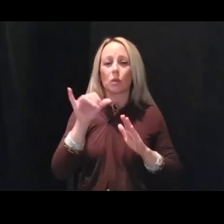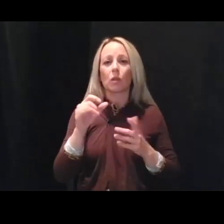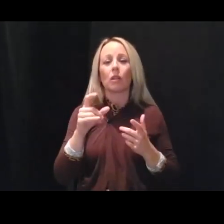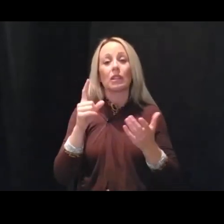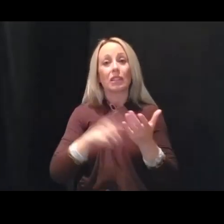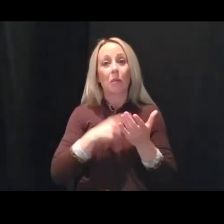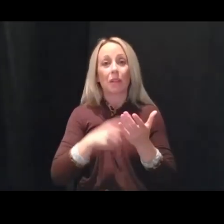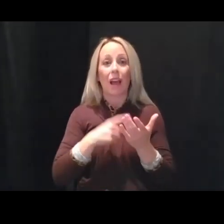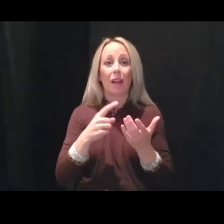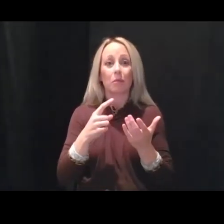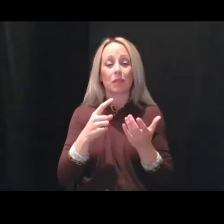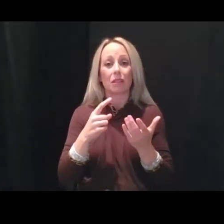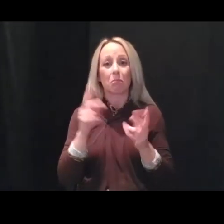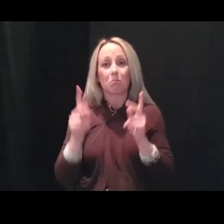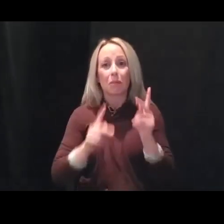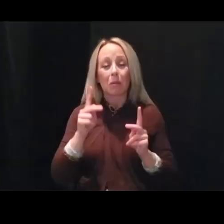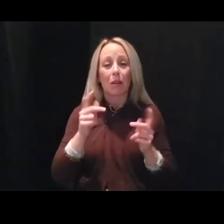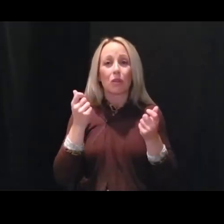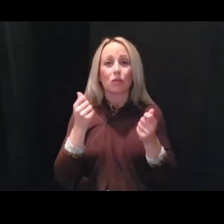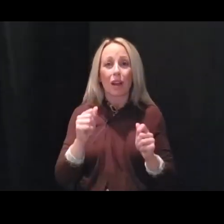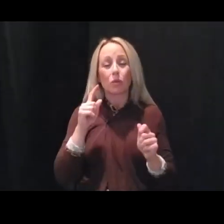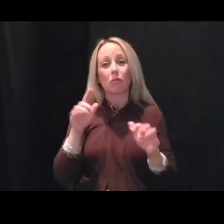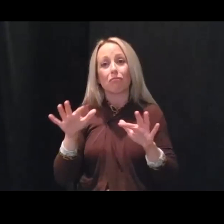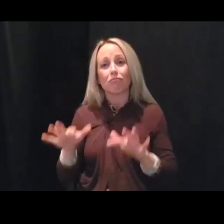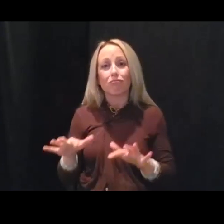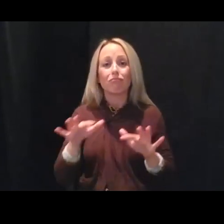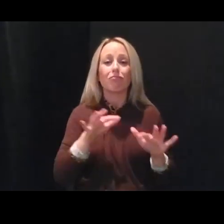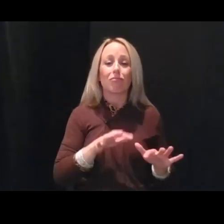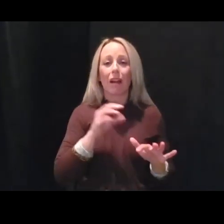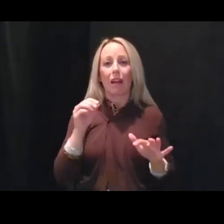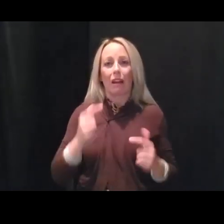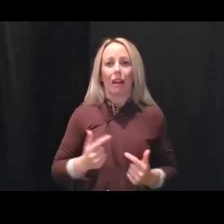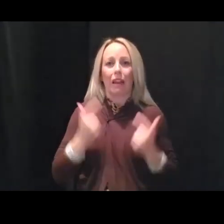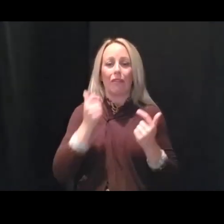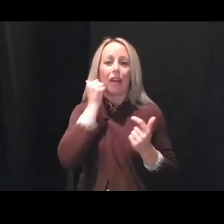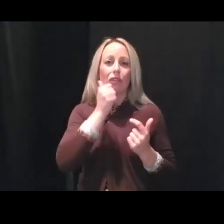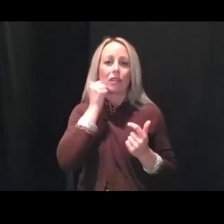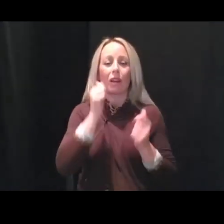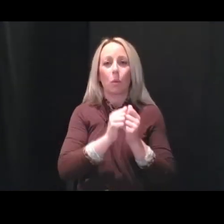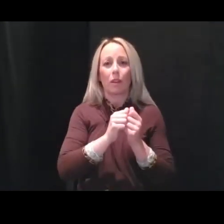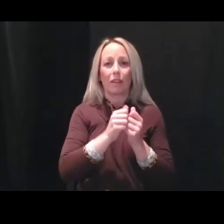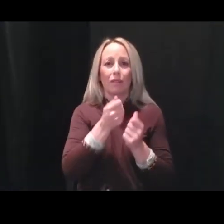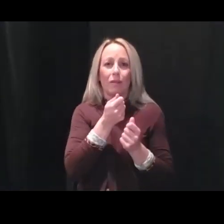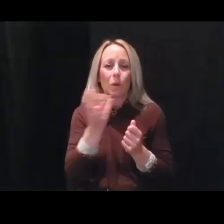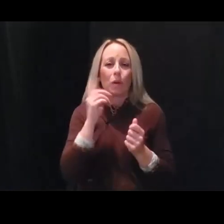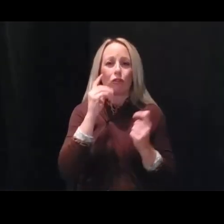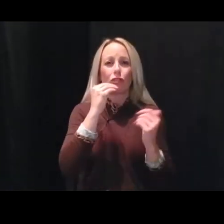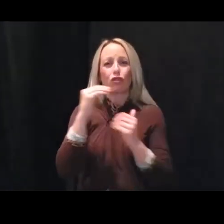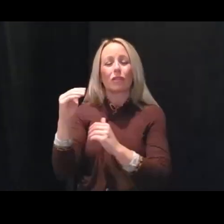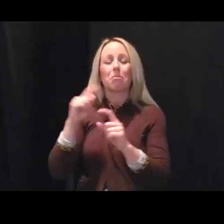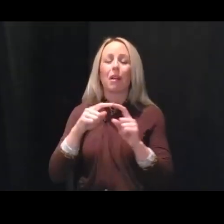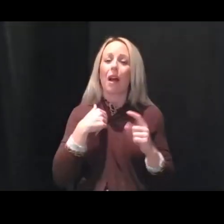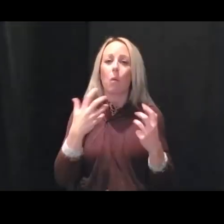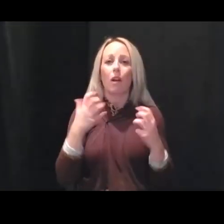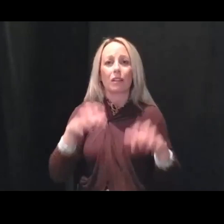in an effort to downplay it with the hope of living our lives with fewer restrictions at this time. And we want to take today's briefing